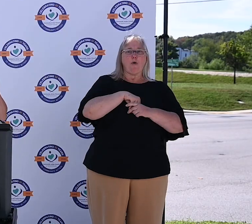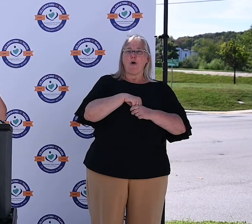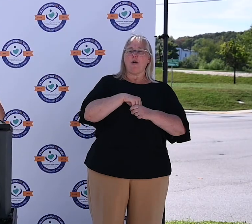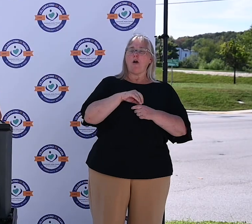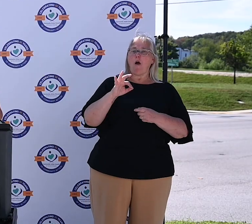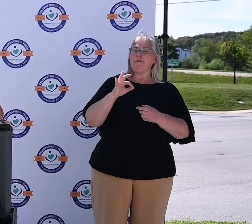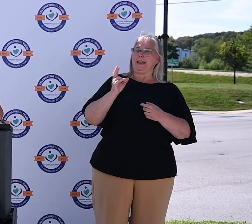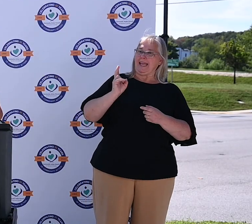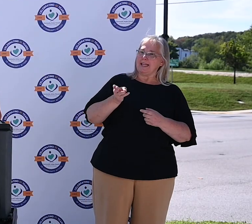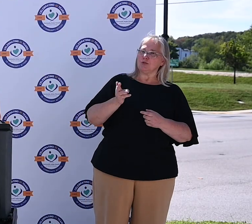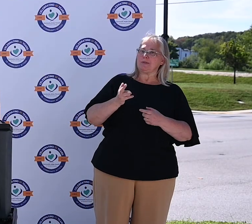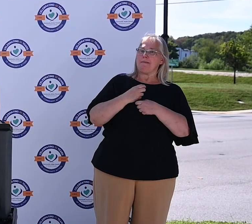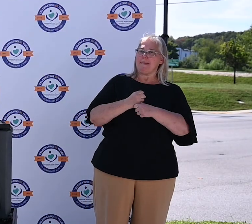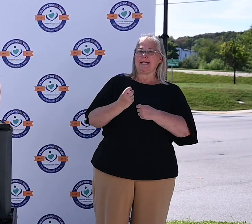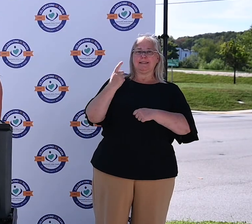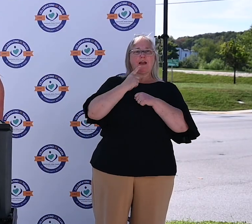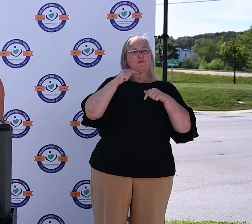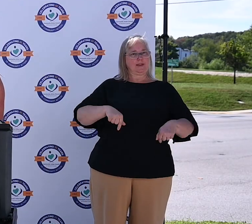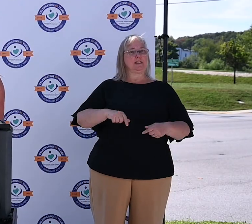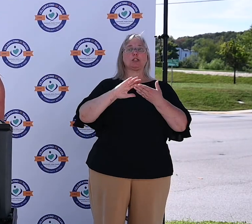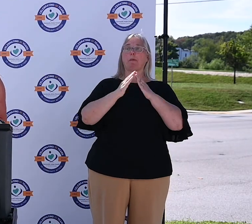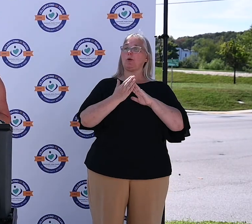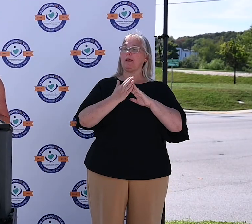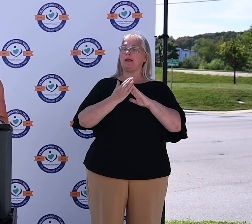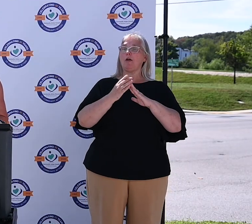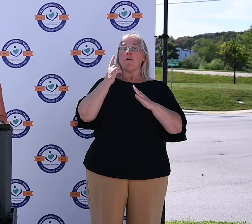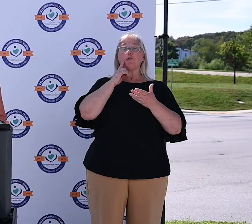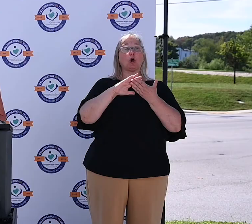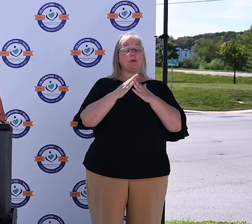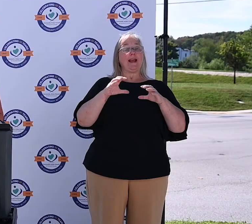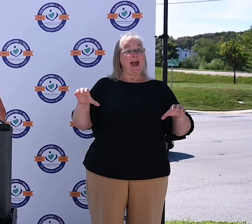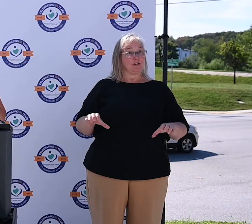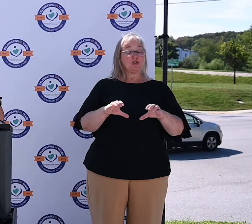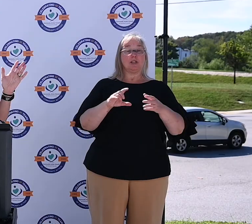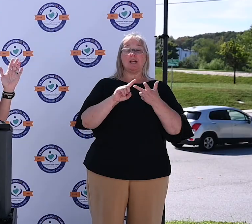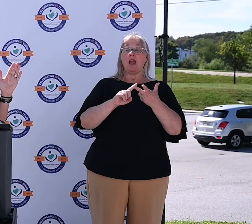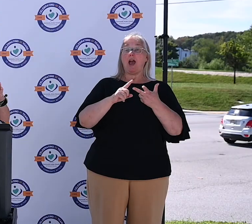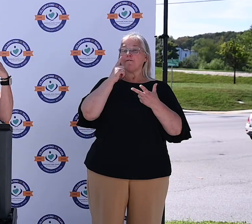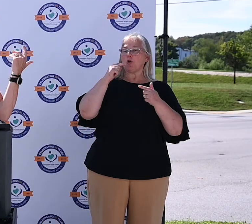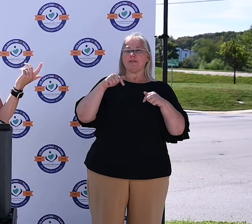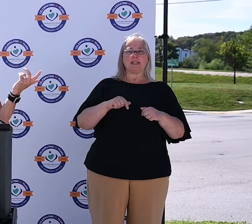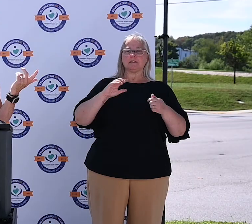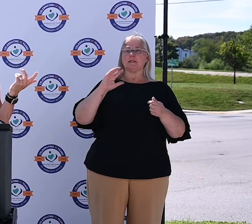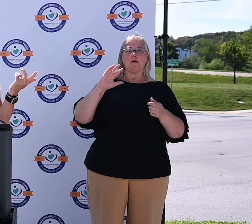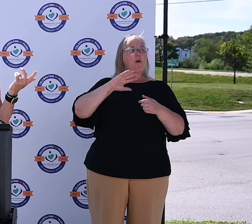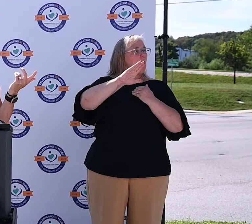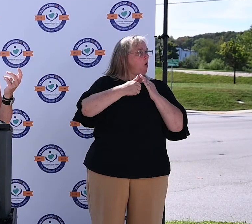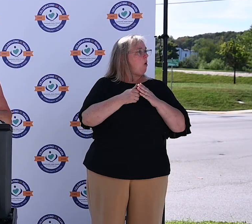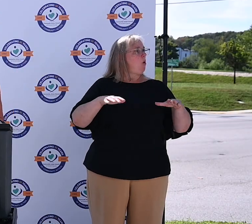a history-making day for this community, for community action, and for this entire